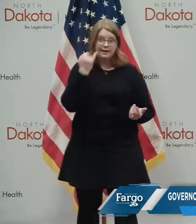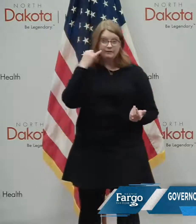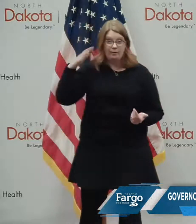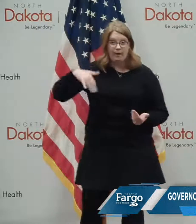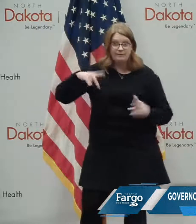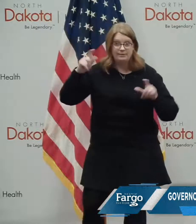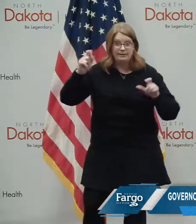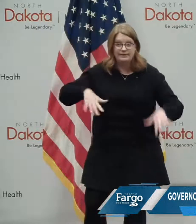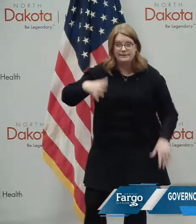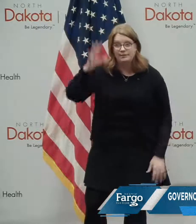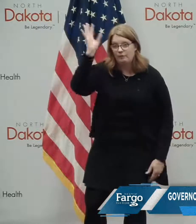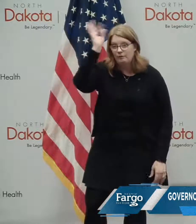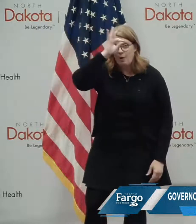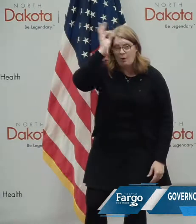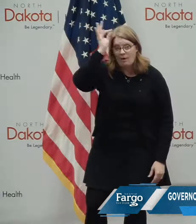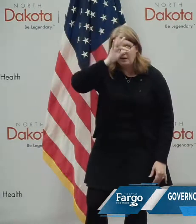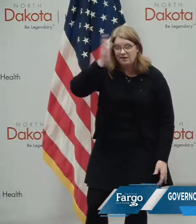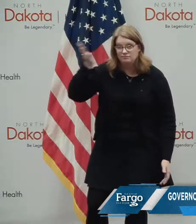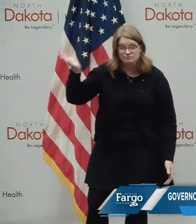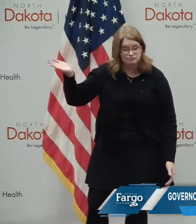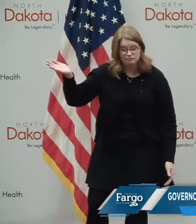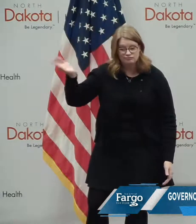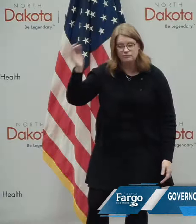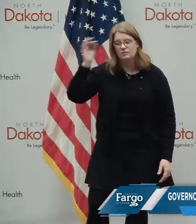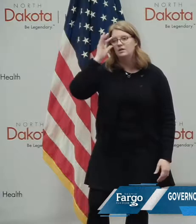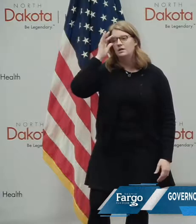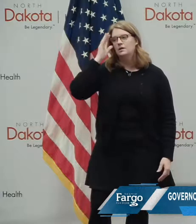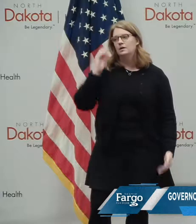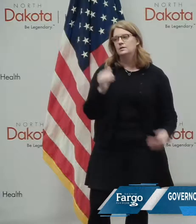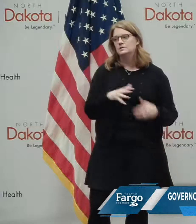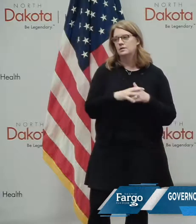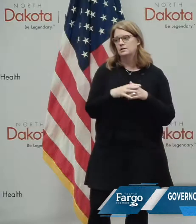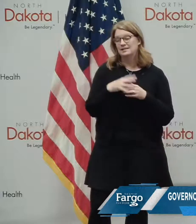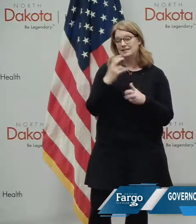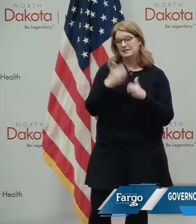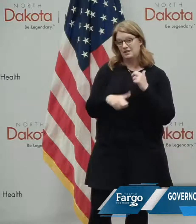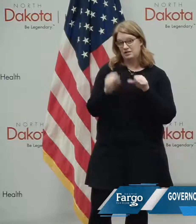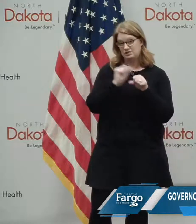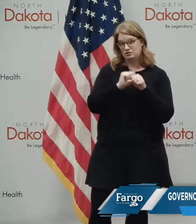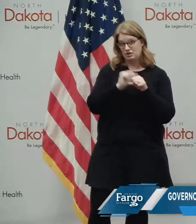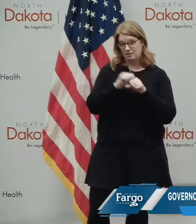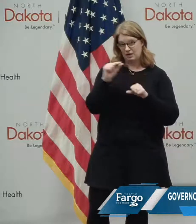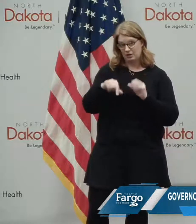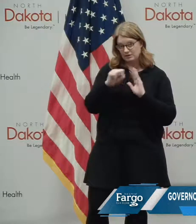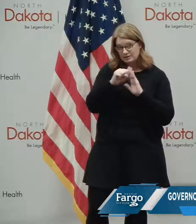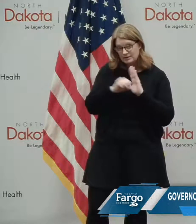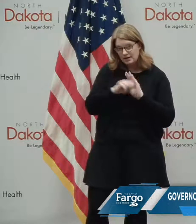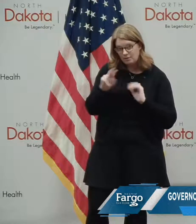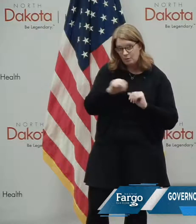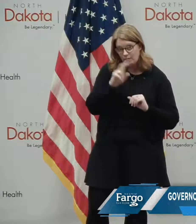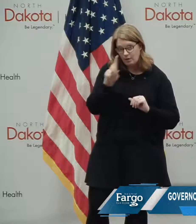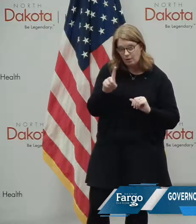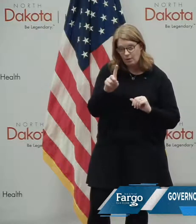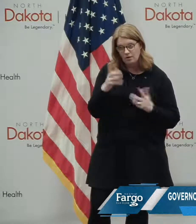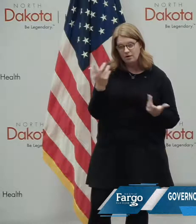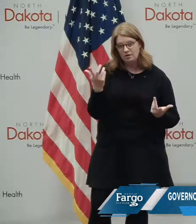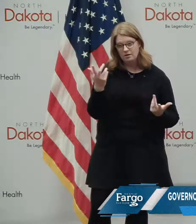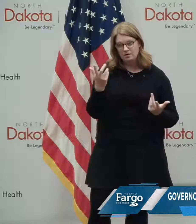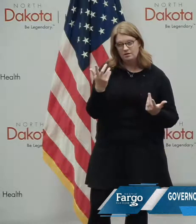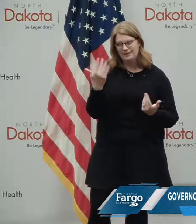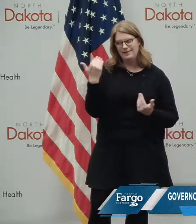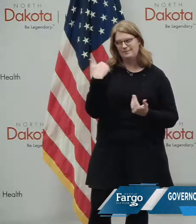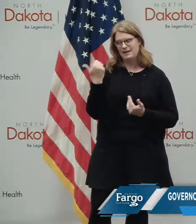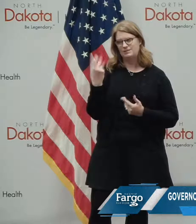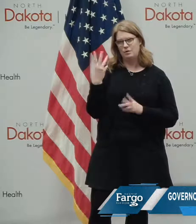know if you were or you're not. So I think that the hardest job in the state of North Dakota in the past few months